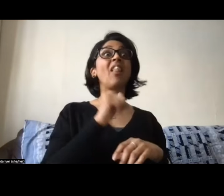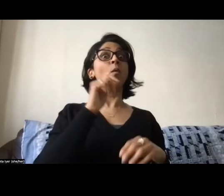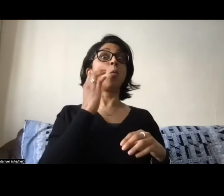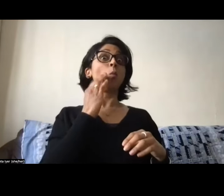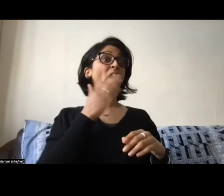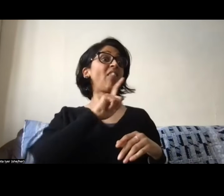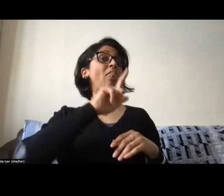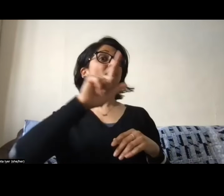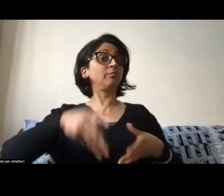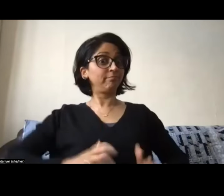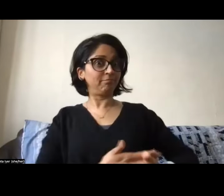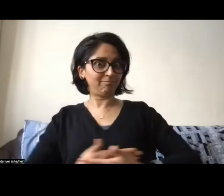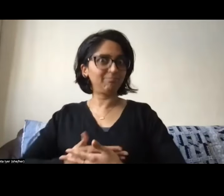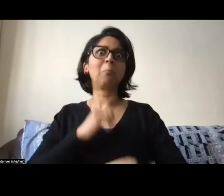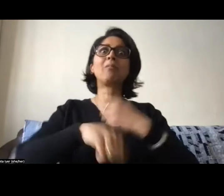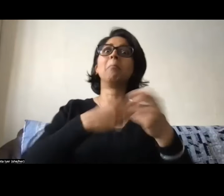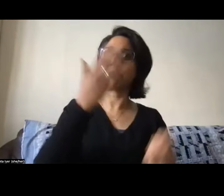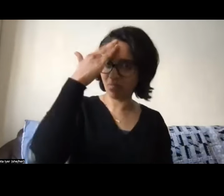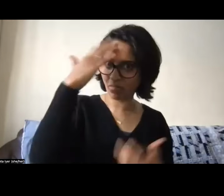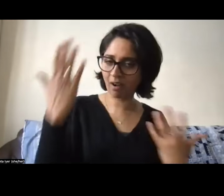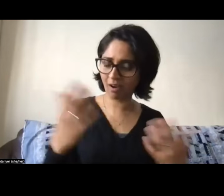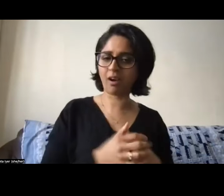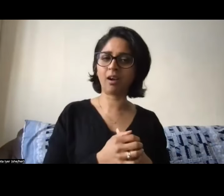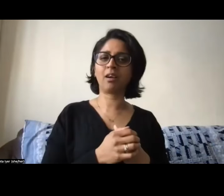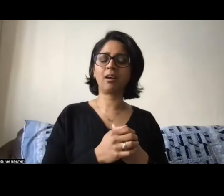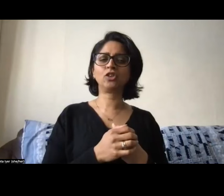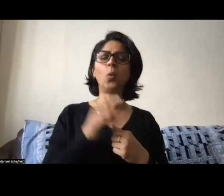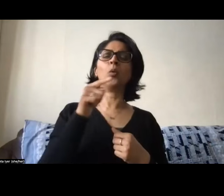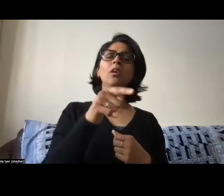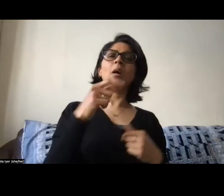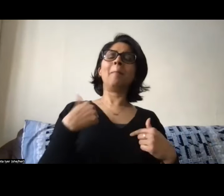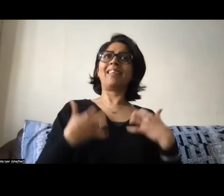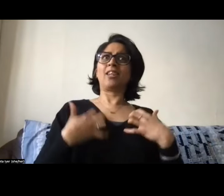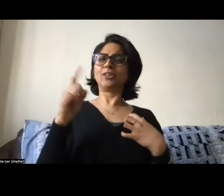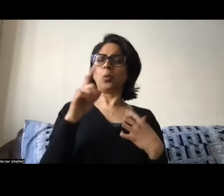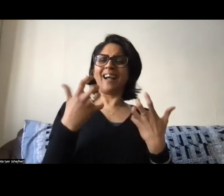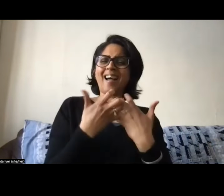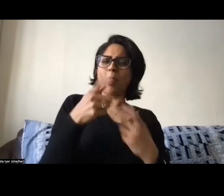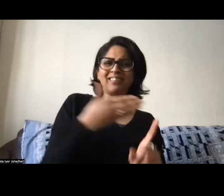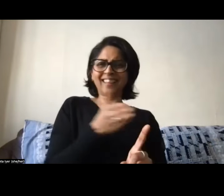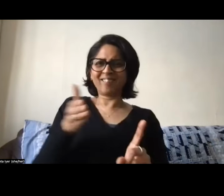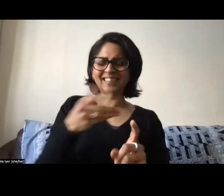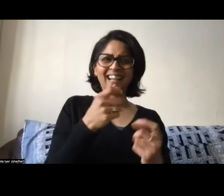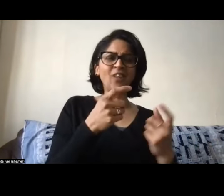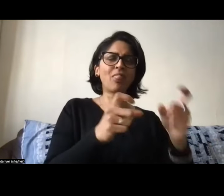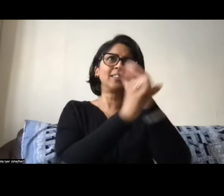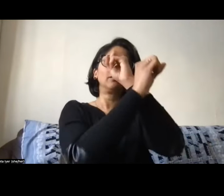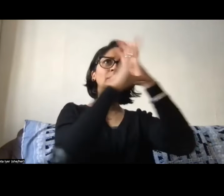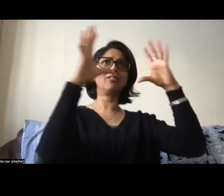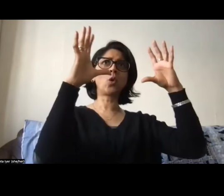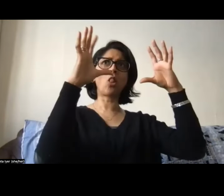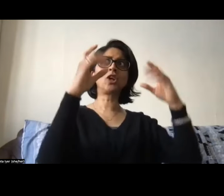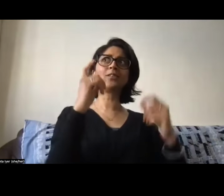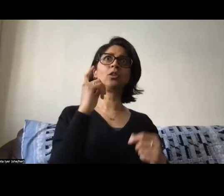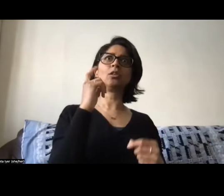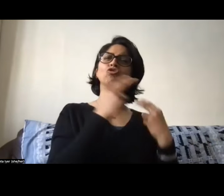And as a wife, when they later became pregnant and became a mother, that changed too. So I wanted